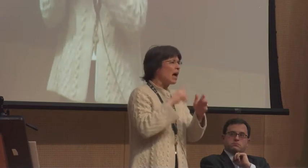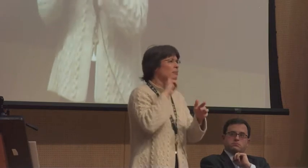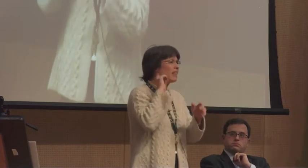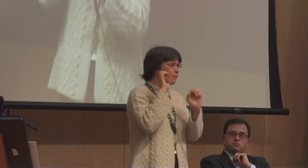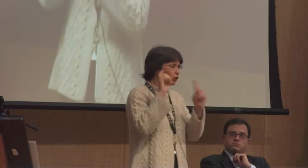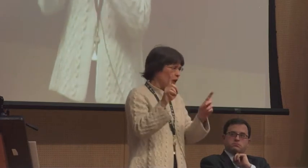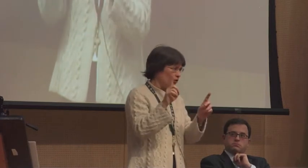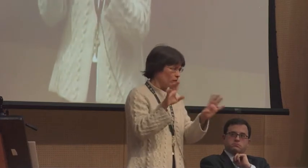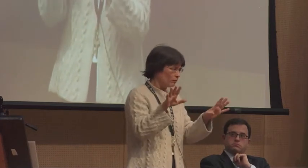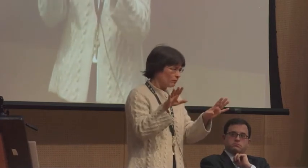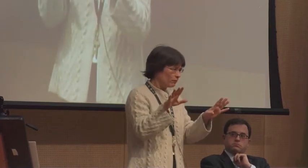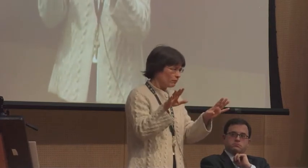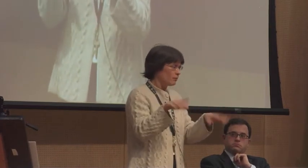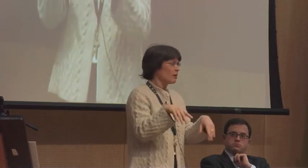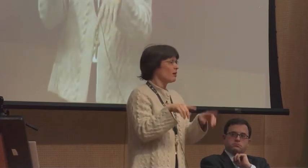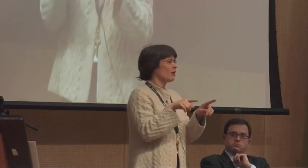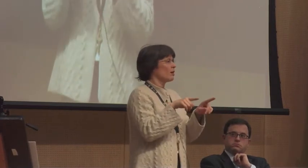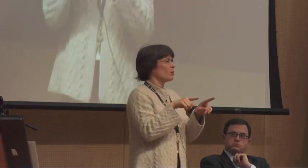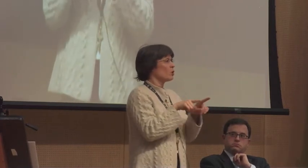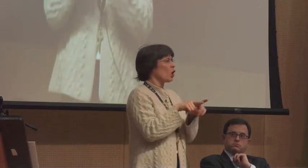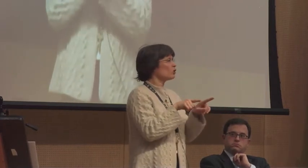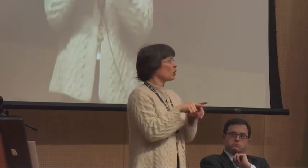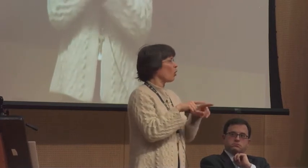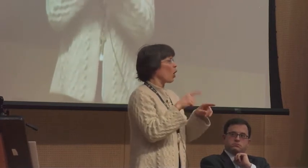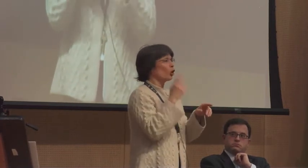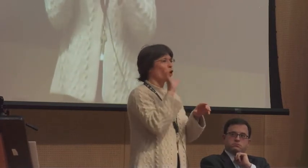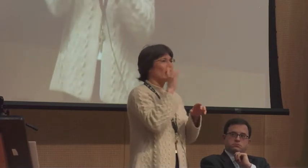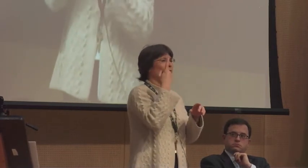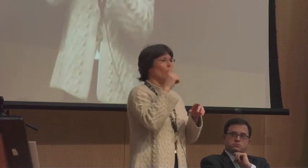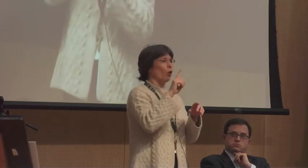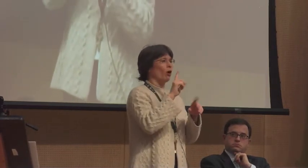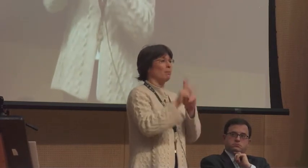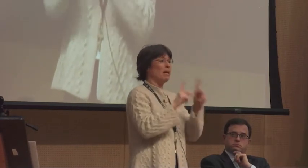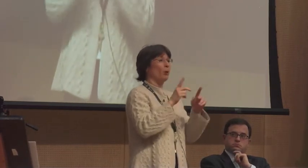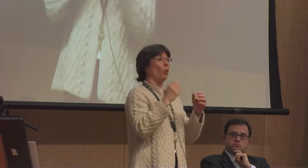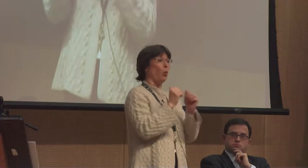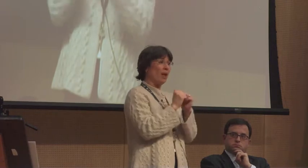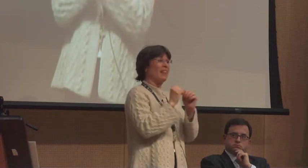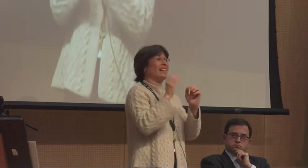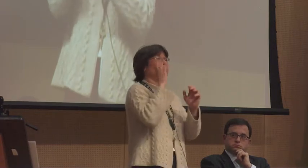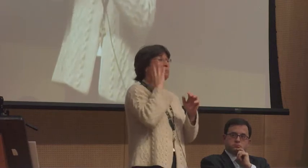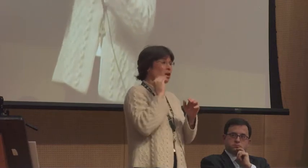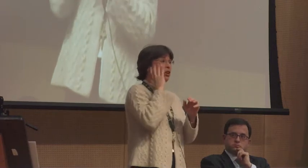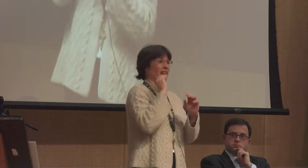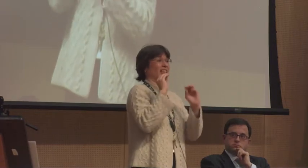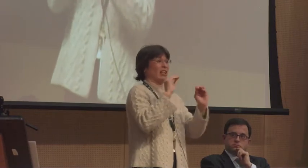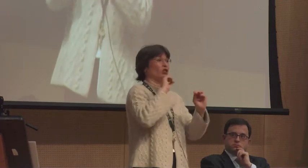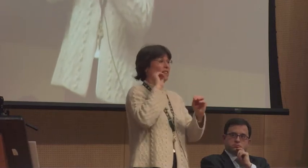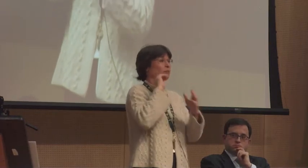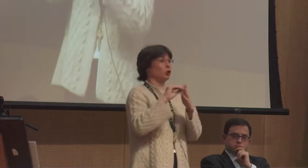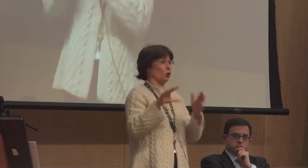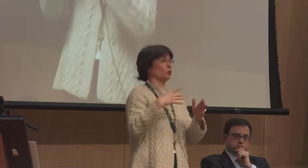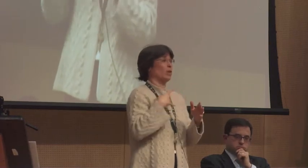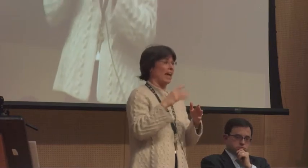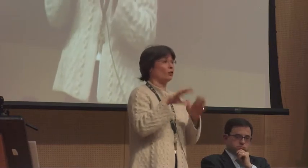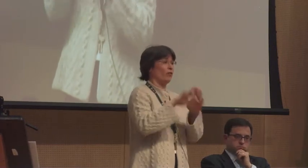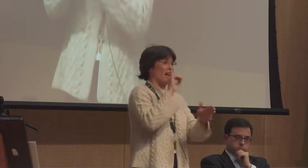sometimes deaf education. We also are looking for people with experience teaching deaf students. We like to find